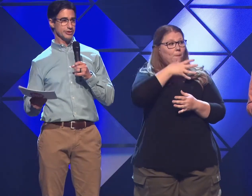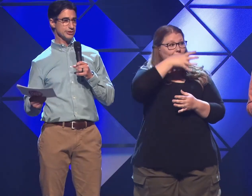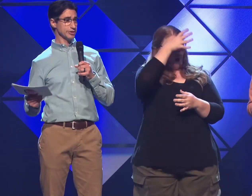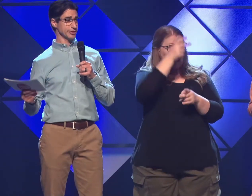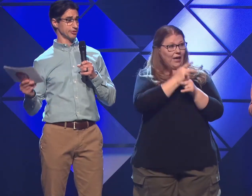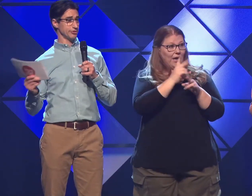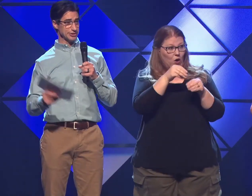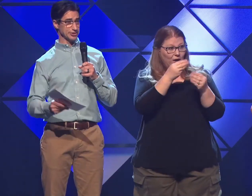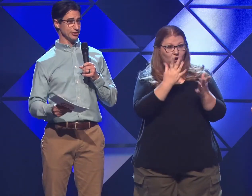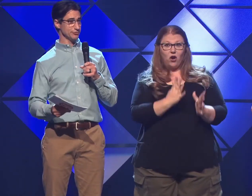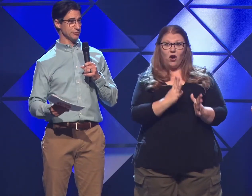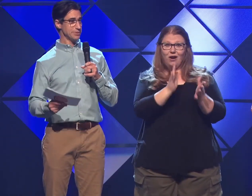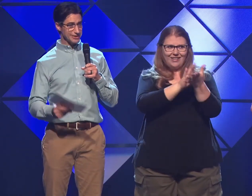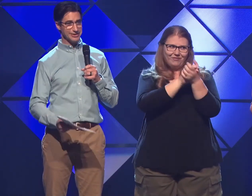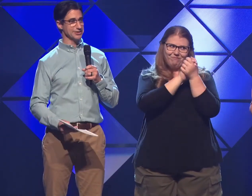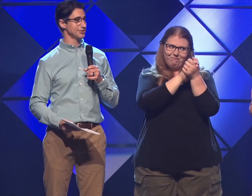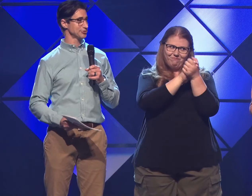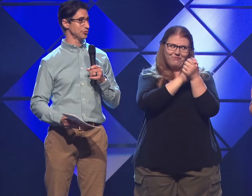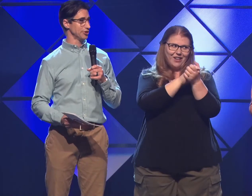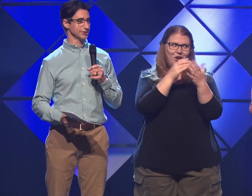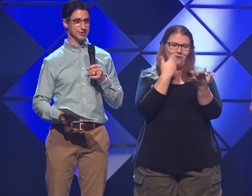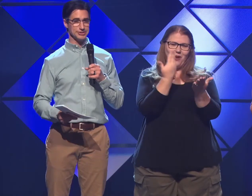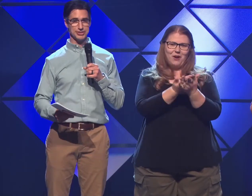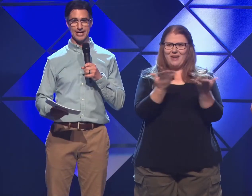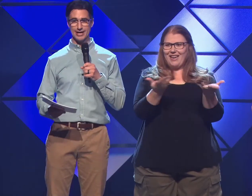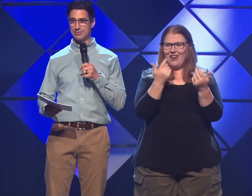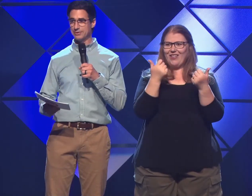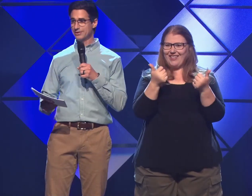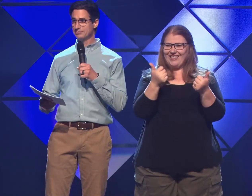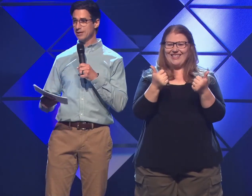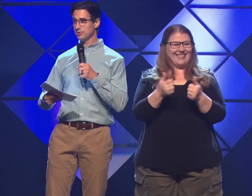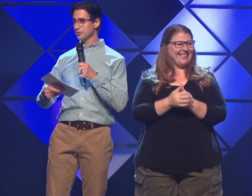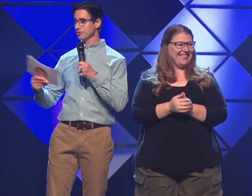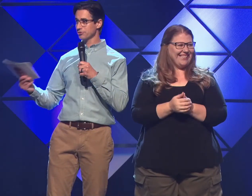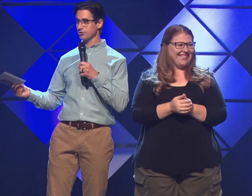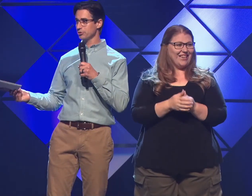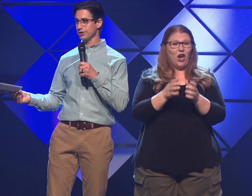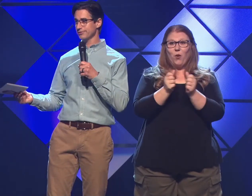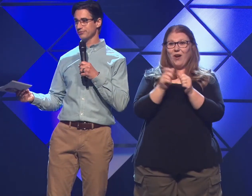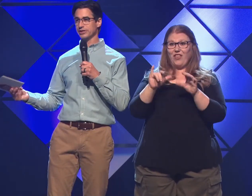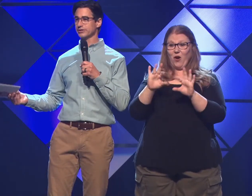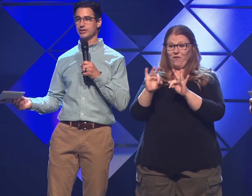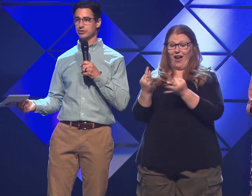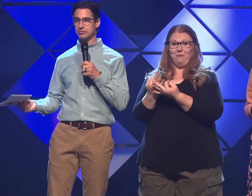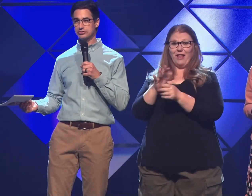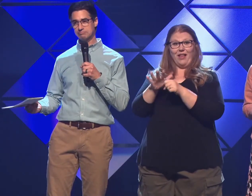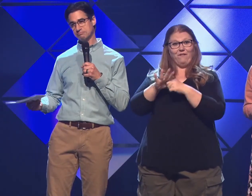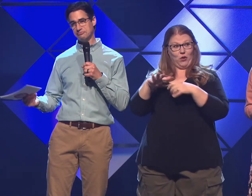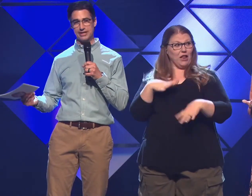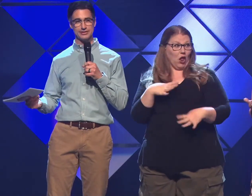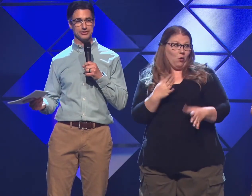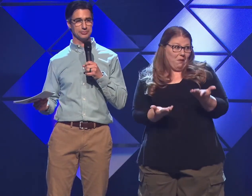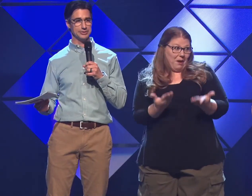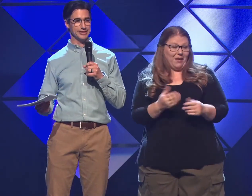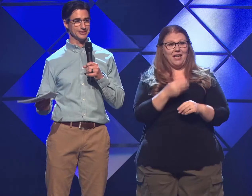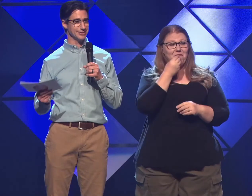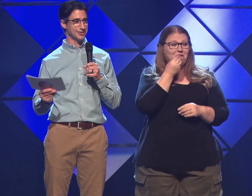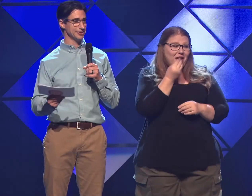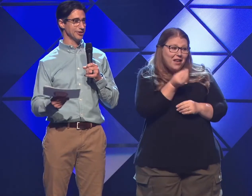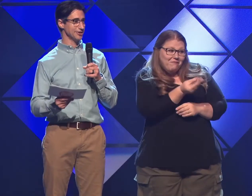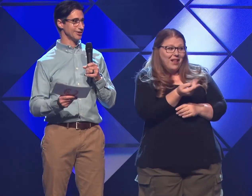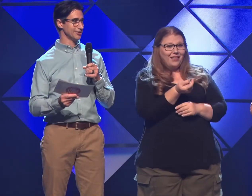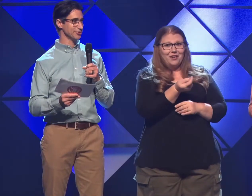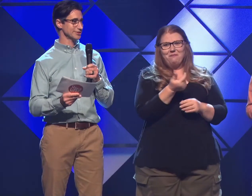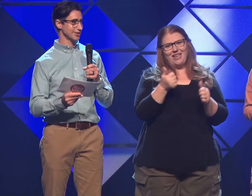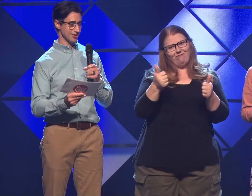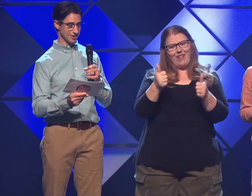all, we just want to congratulate you for making it here this morning. Good job. Maybe with your crew, even fully clothed, fed a little bit. Good